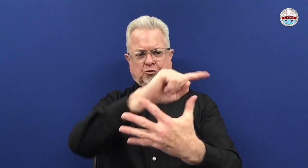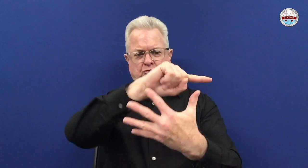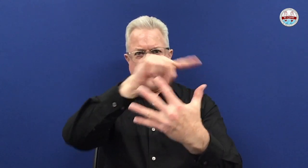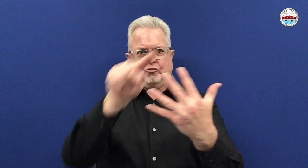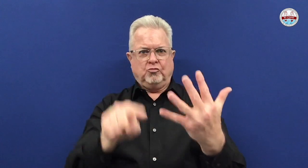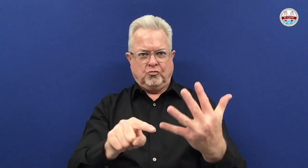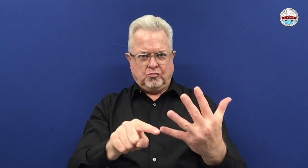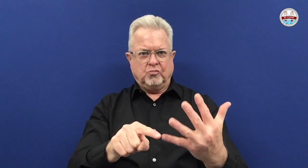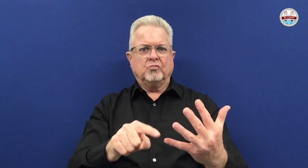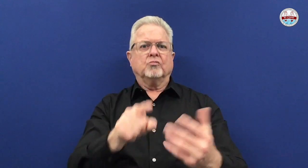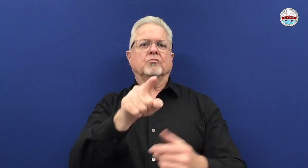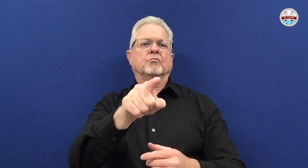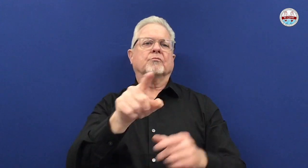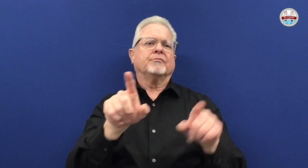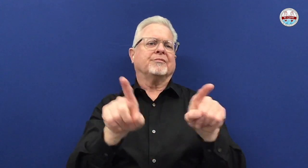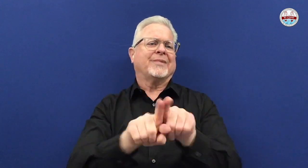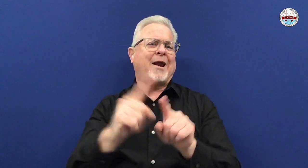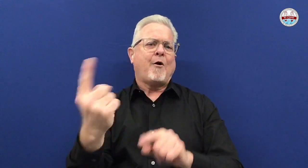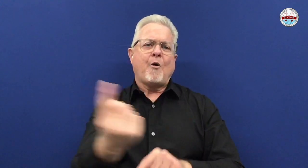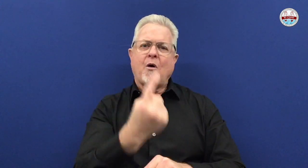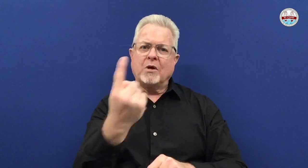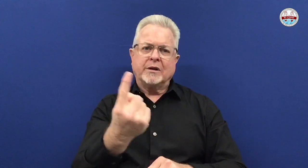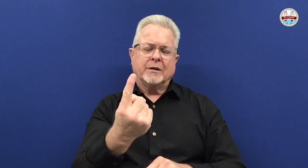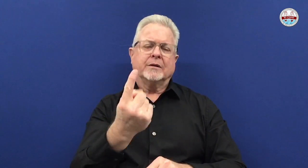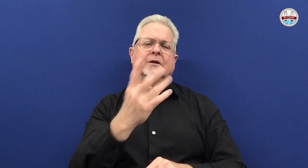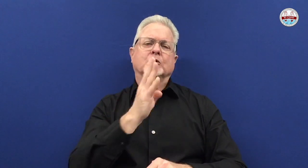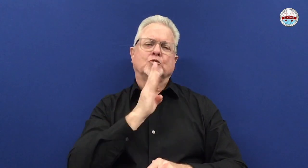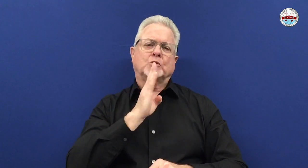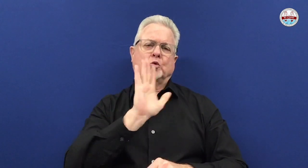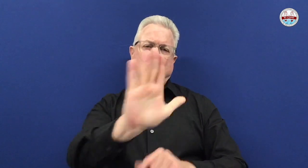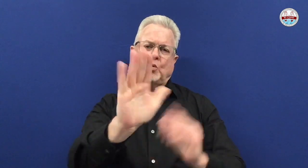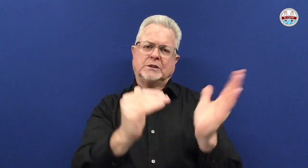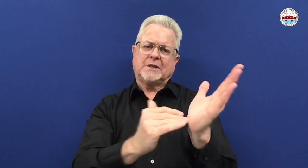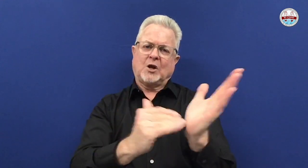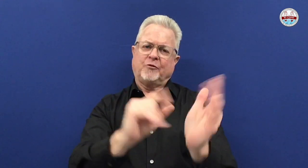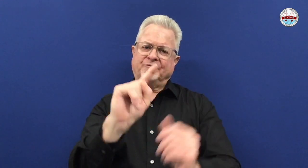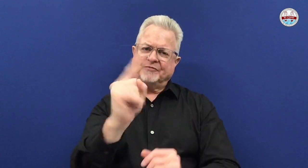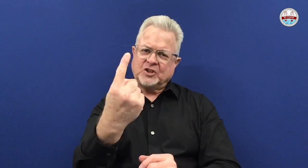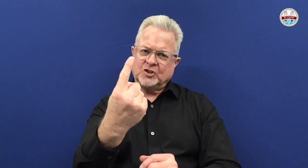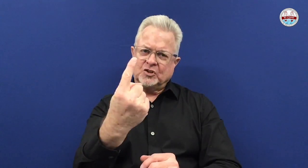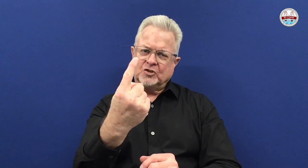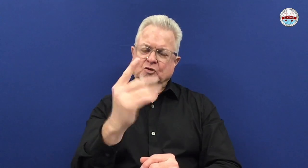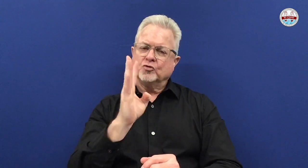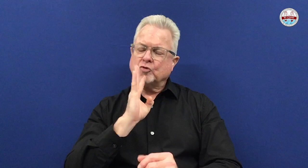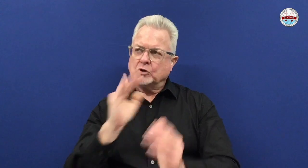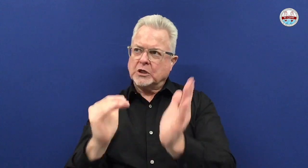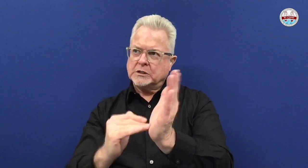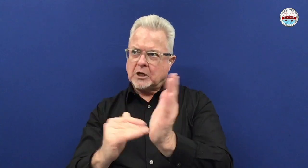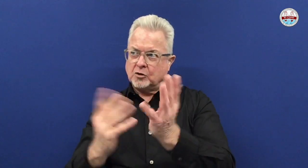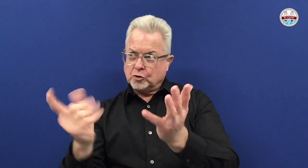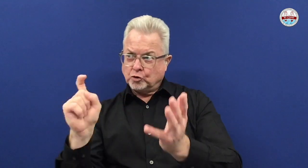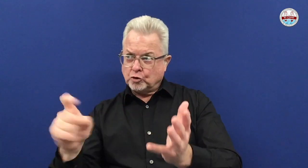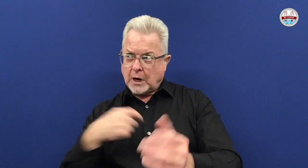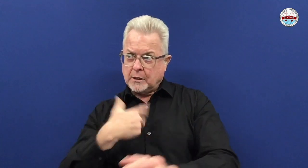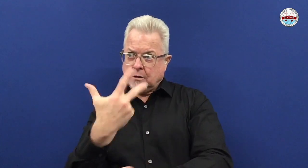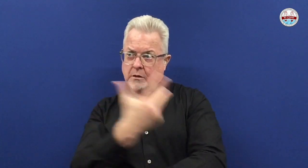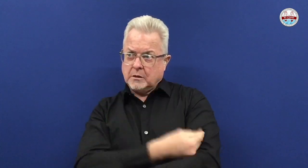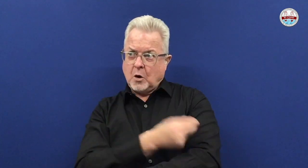to update you and give you some of that current information. Again, talk to your doctor first. Ask